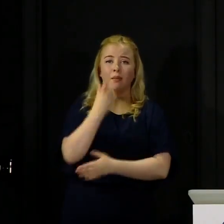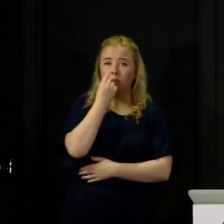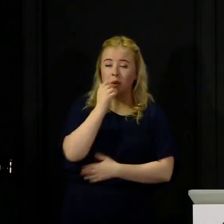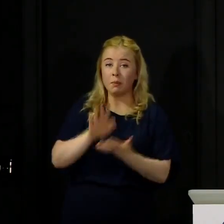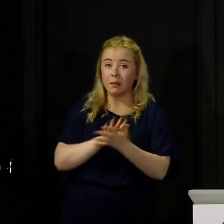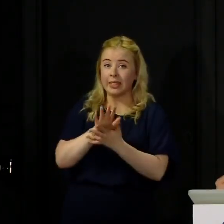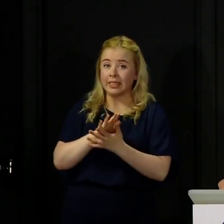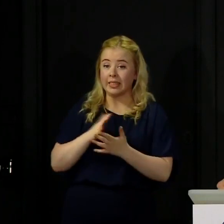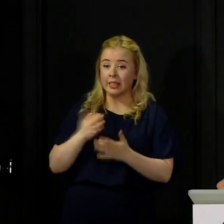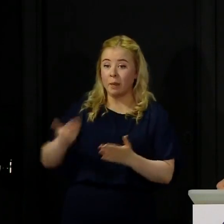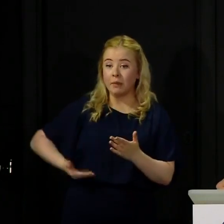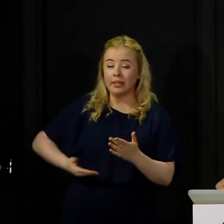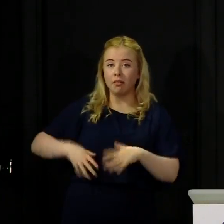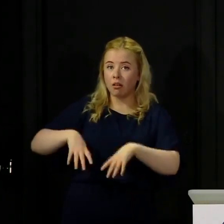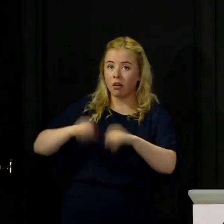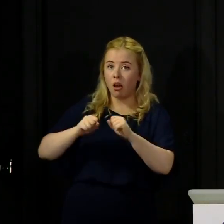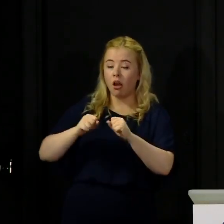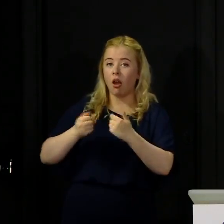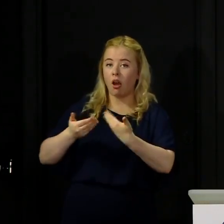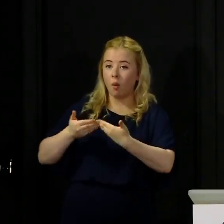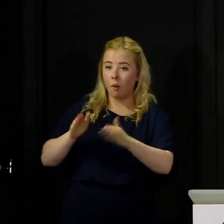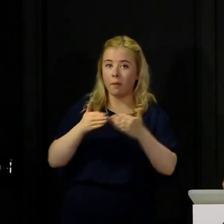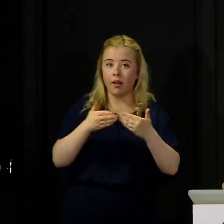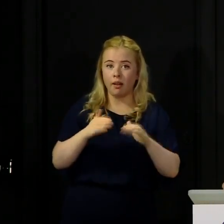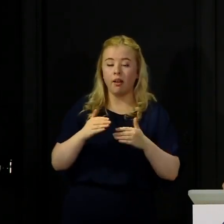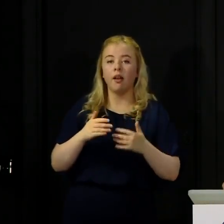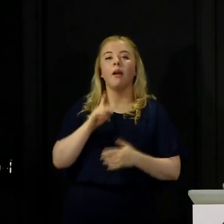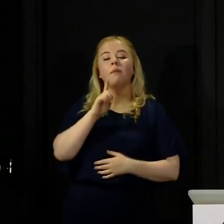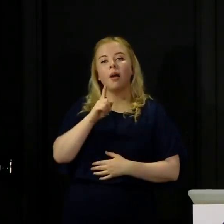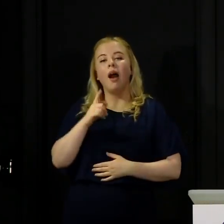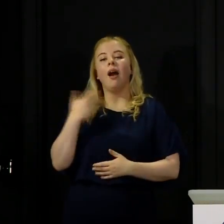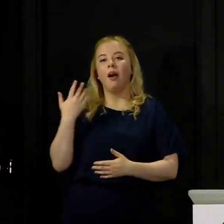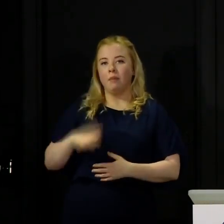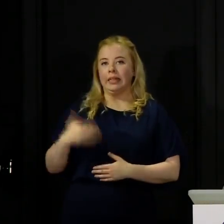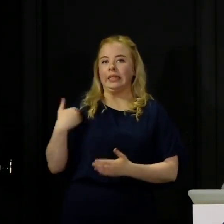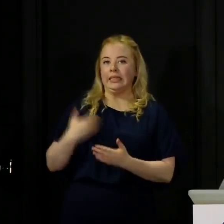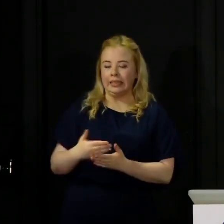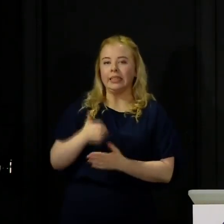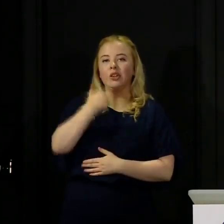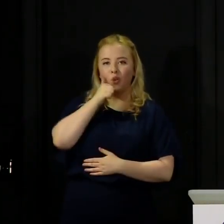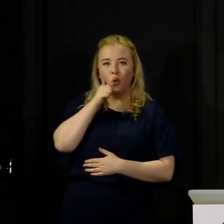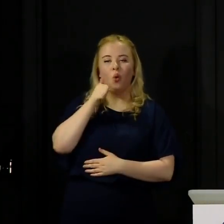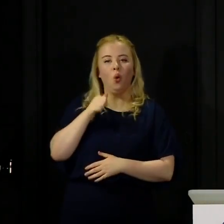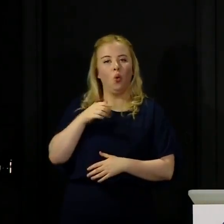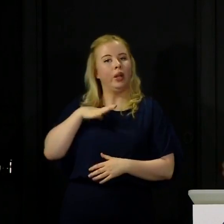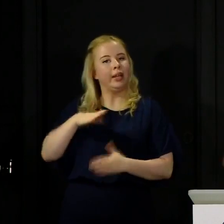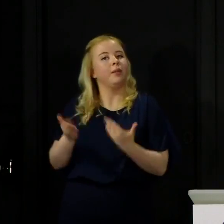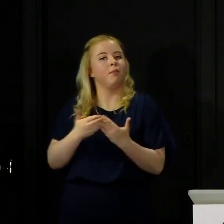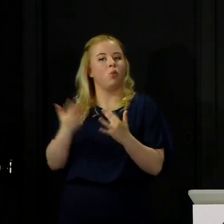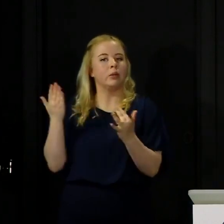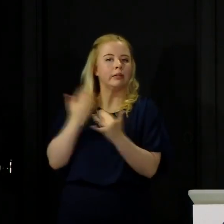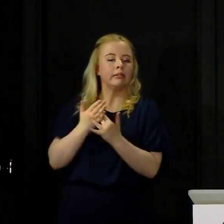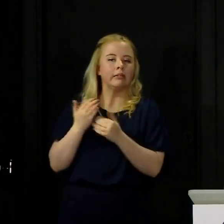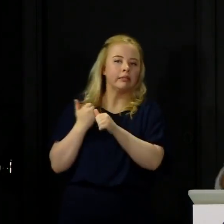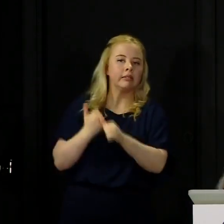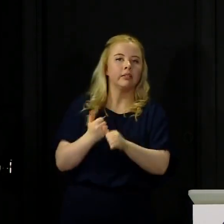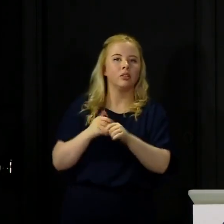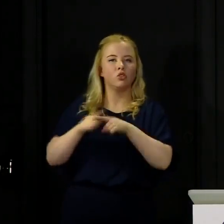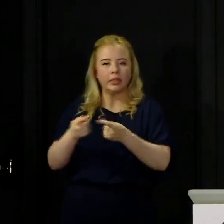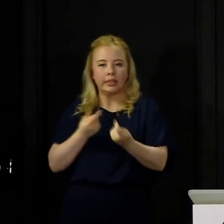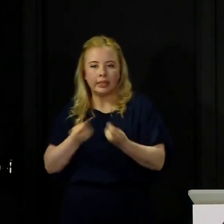start to operate. But we have already recognised and will continue to recognise that there is a need for further interventions to mitigate